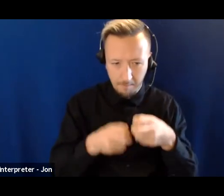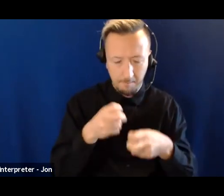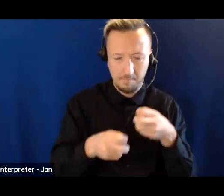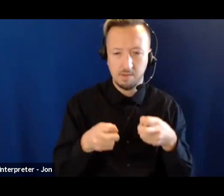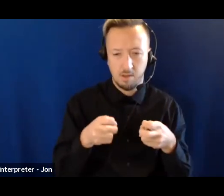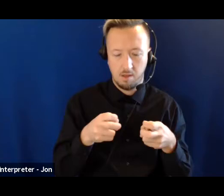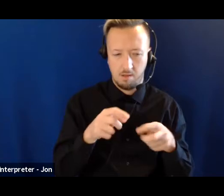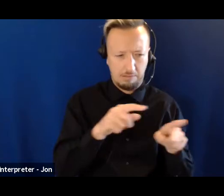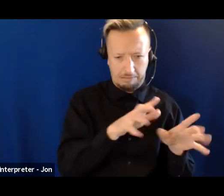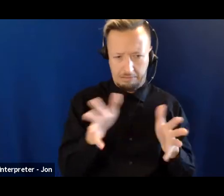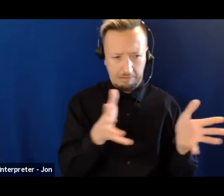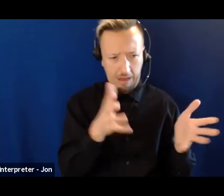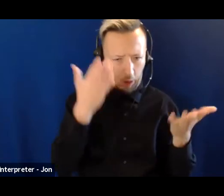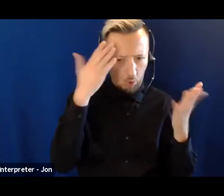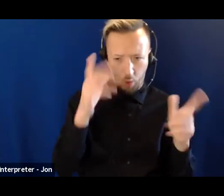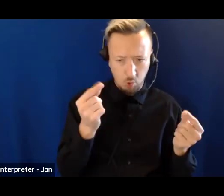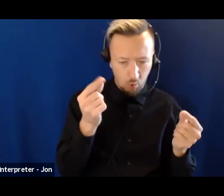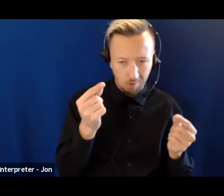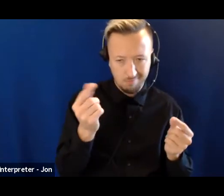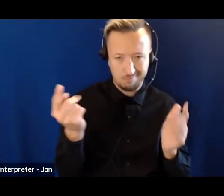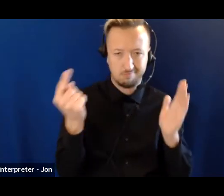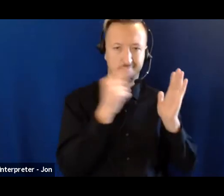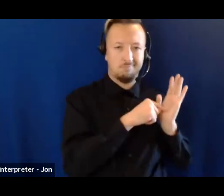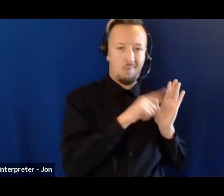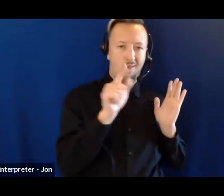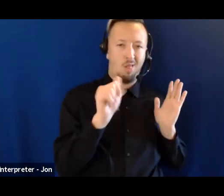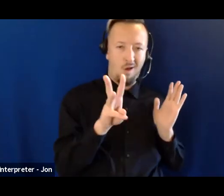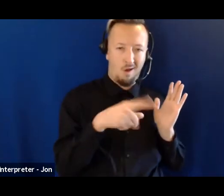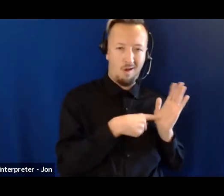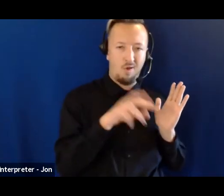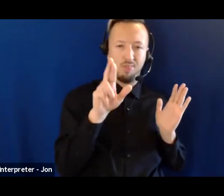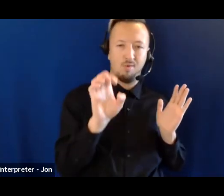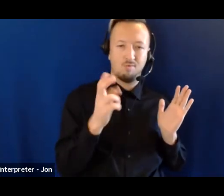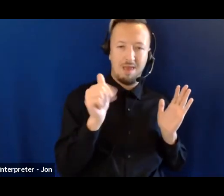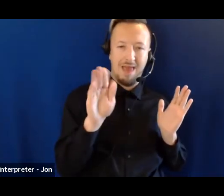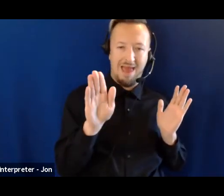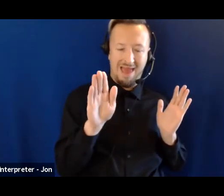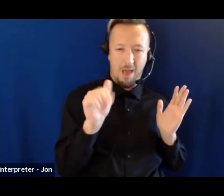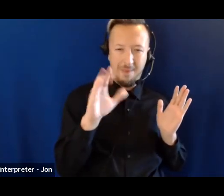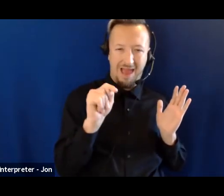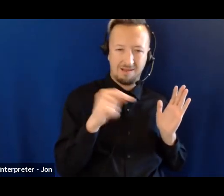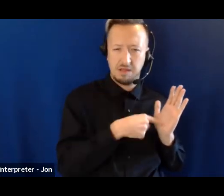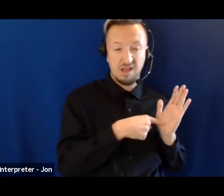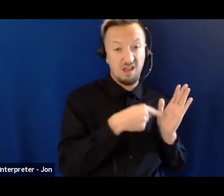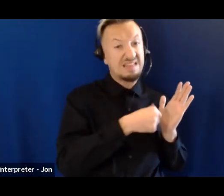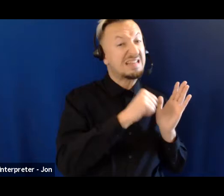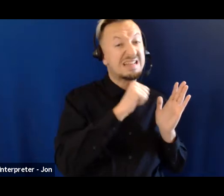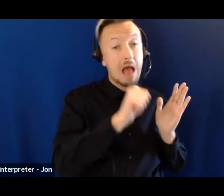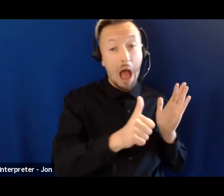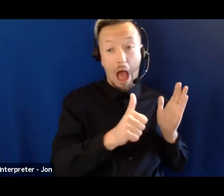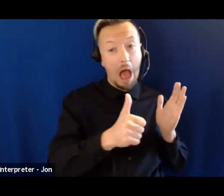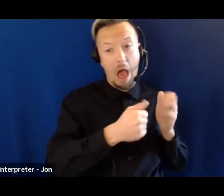go back to the law. You can always go back to the Rehab Act. And it's really not huge. So there's no excuse for